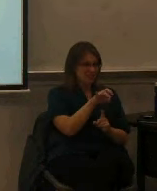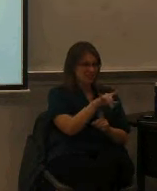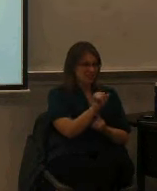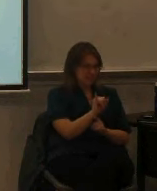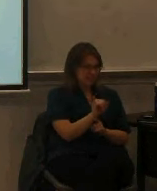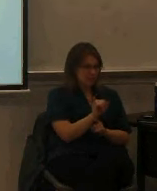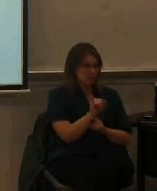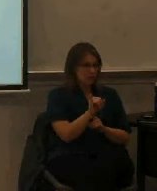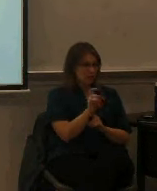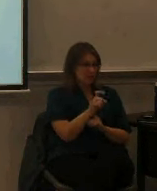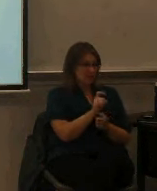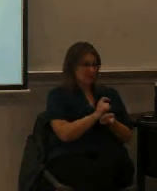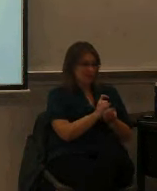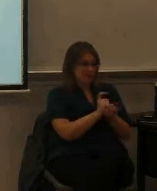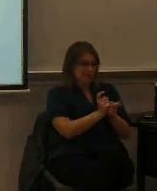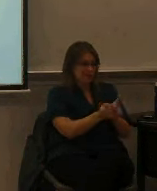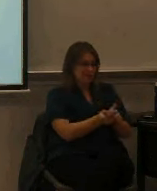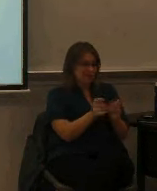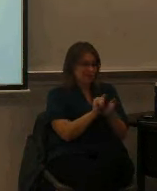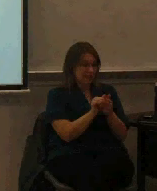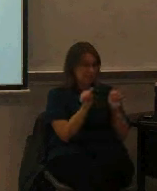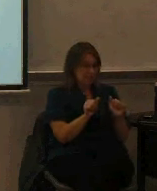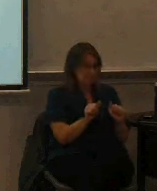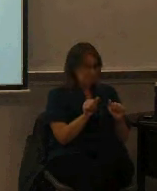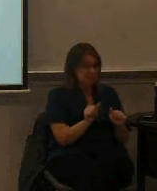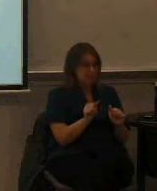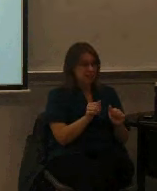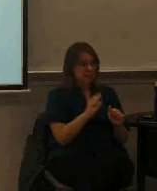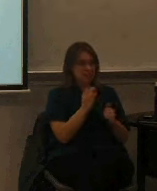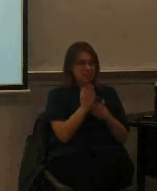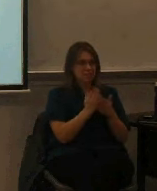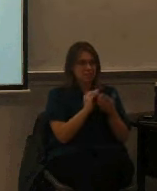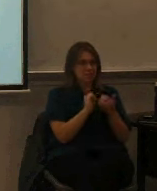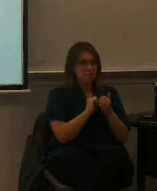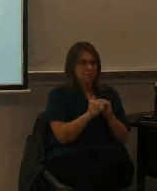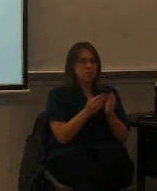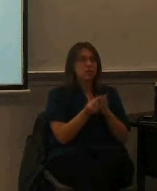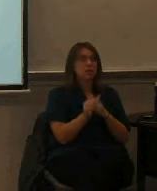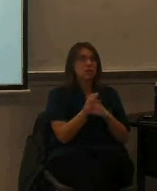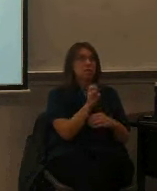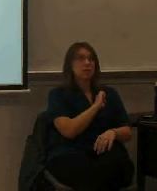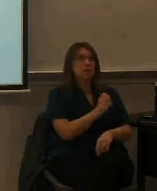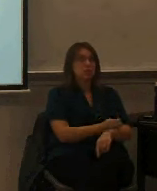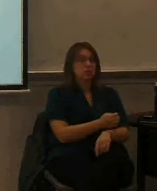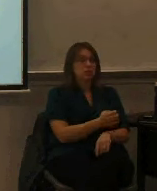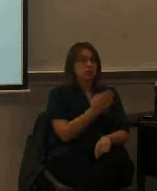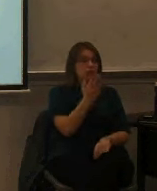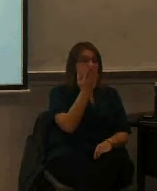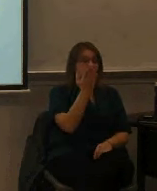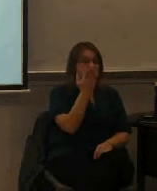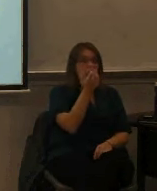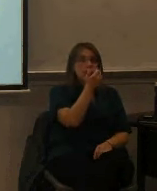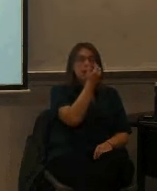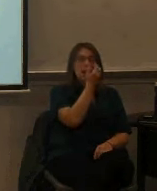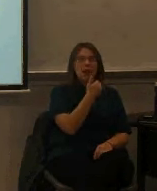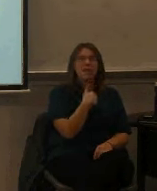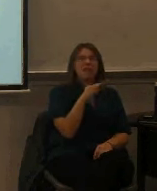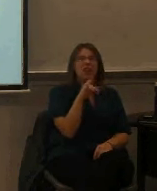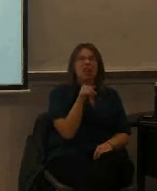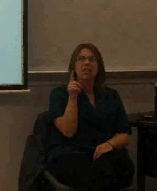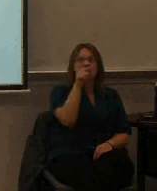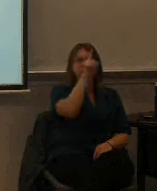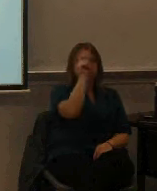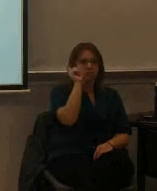infection. And they have to evolve that ability essentially, and it somehow costs them energy. Because if you take them, we got a fly going in